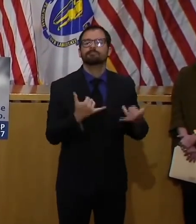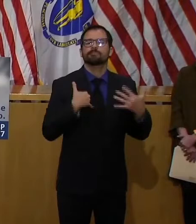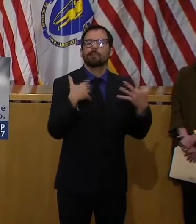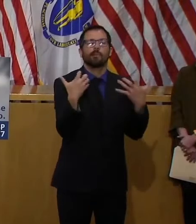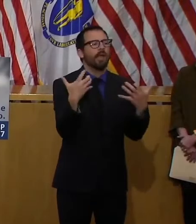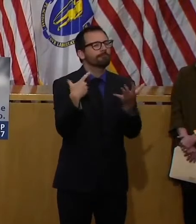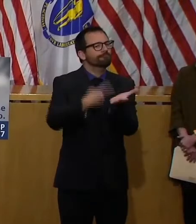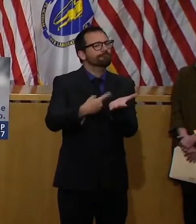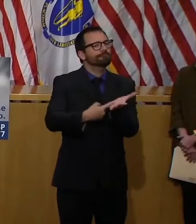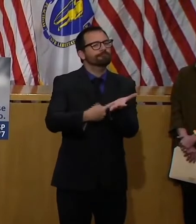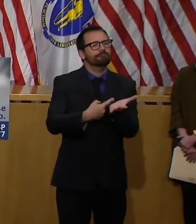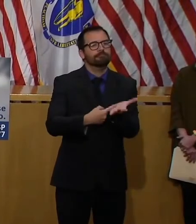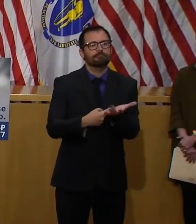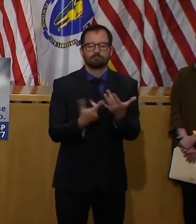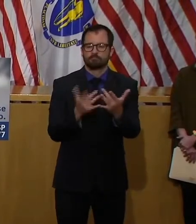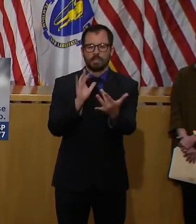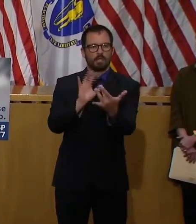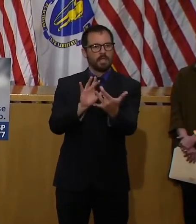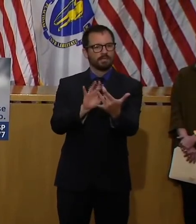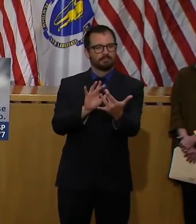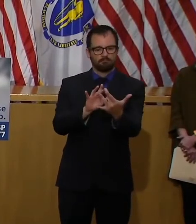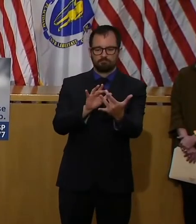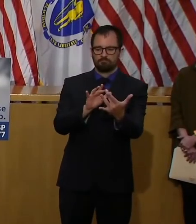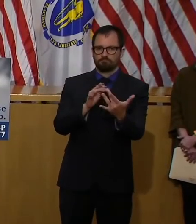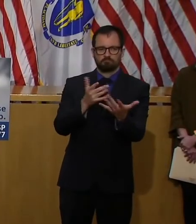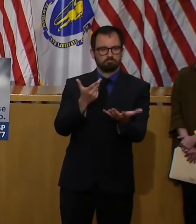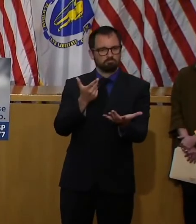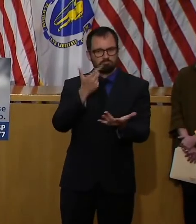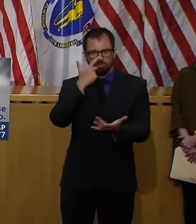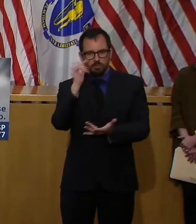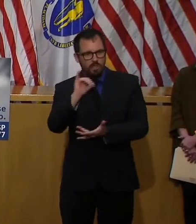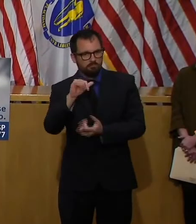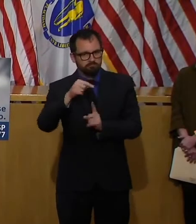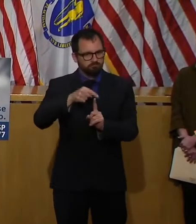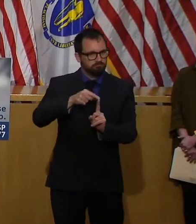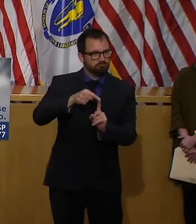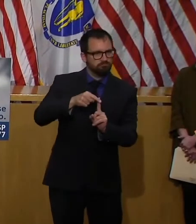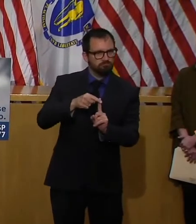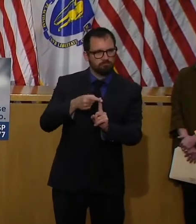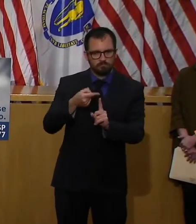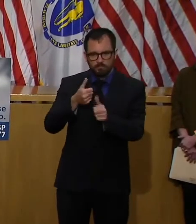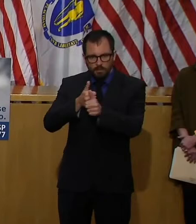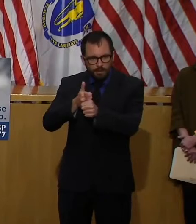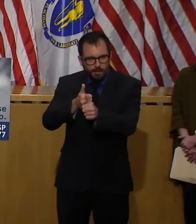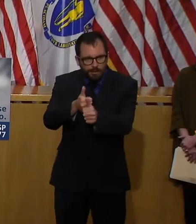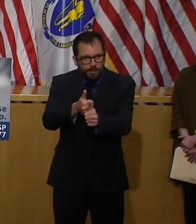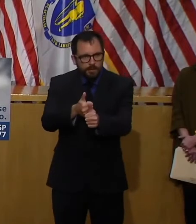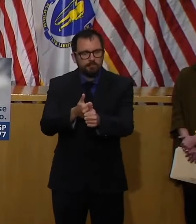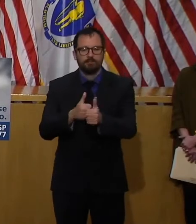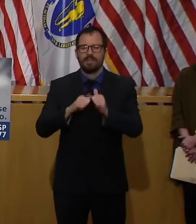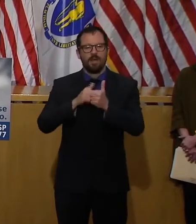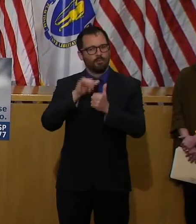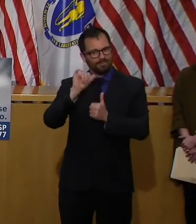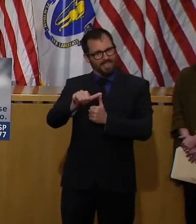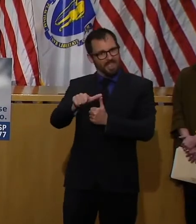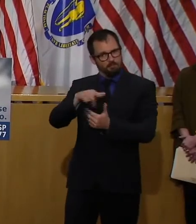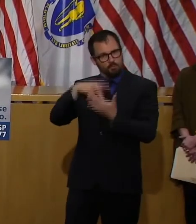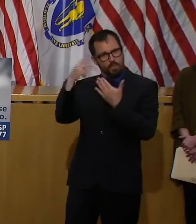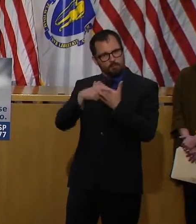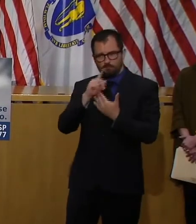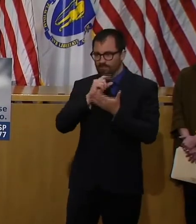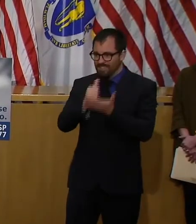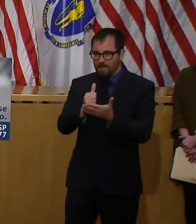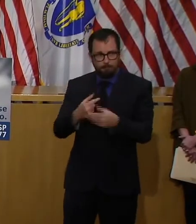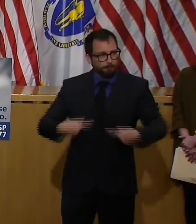is and how it will help your family and your community. In short, contact tracing